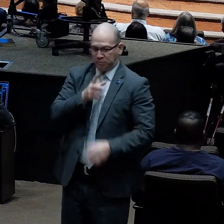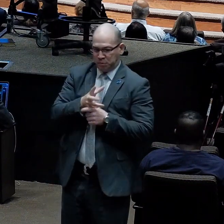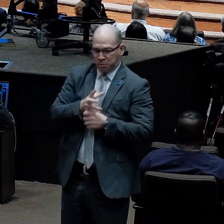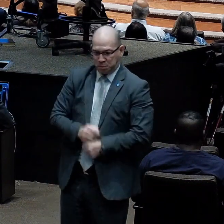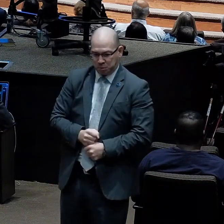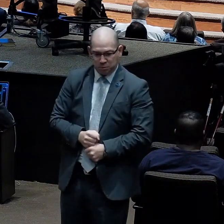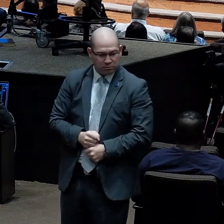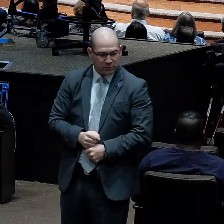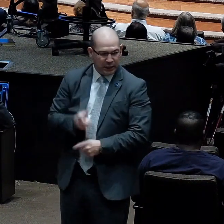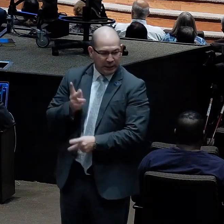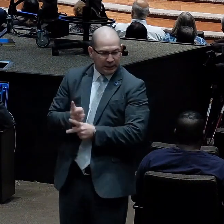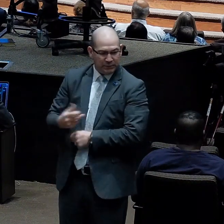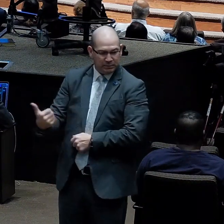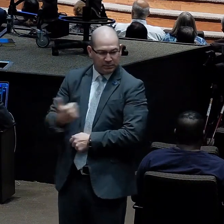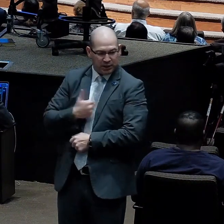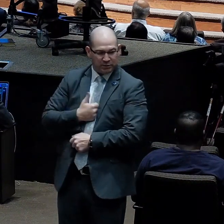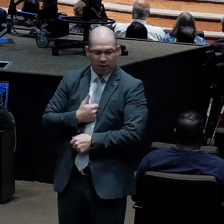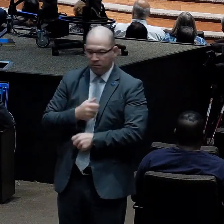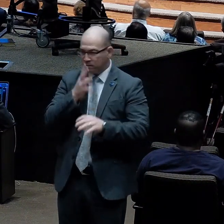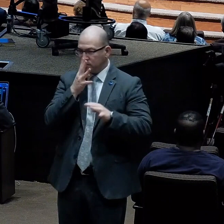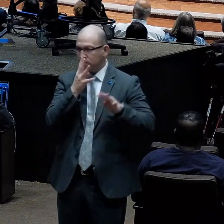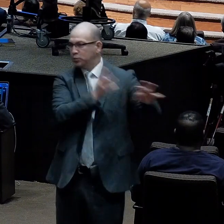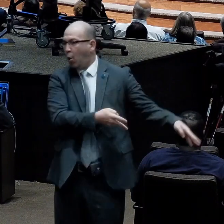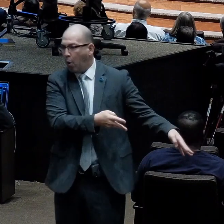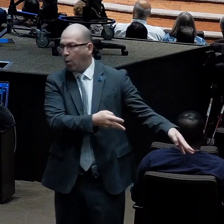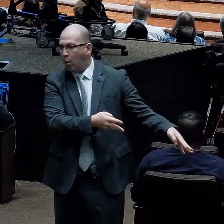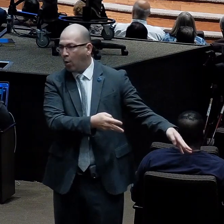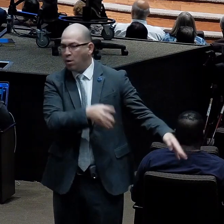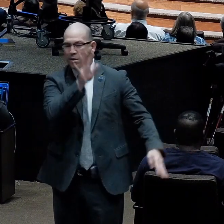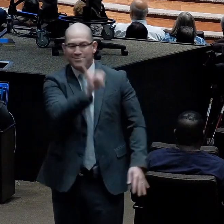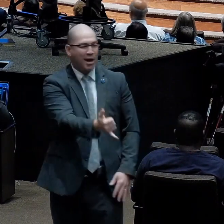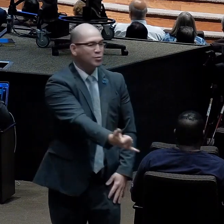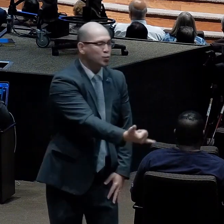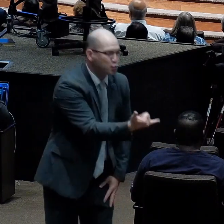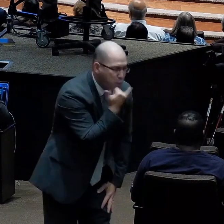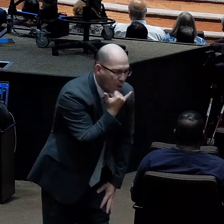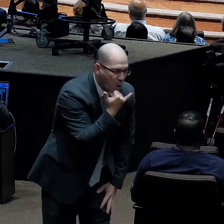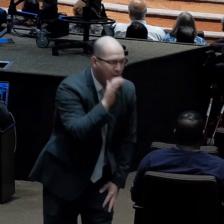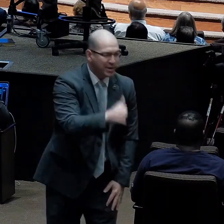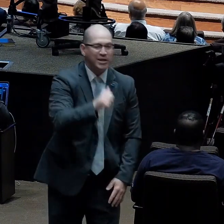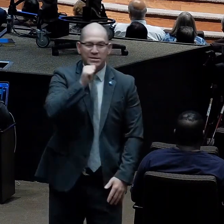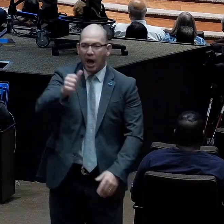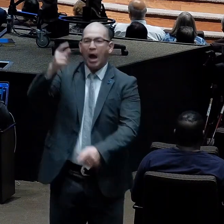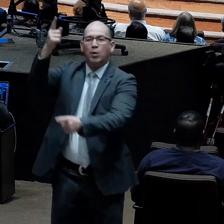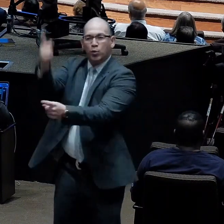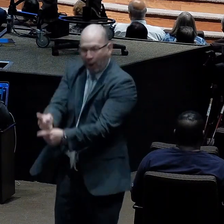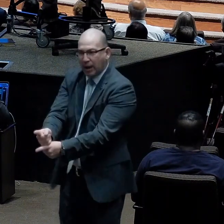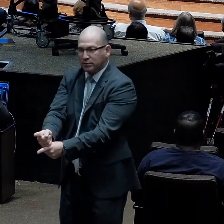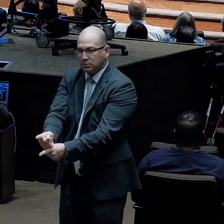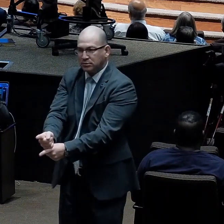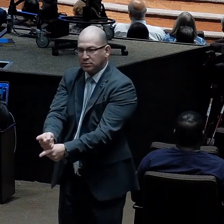take it out to this lost and dying world, we are not doing justly.